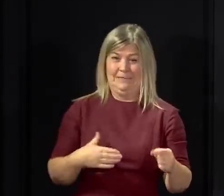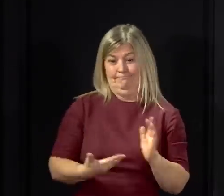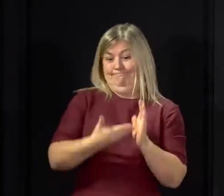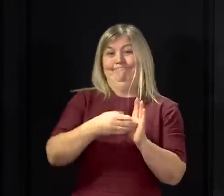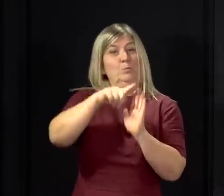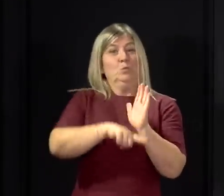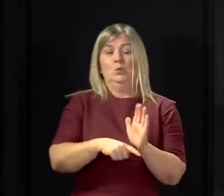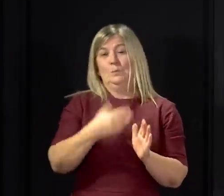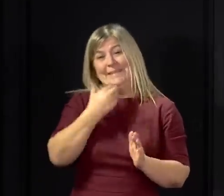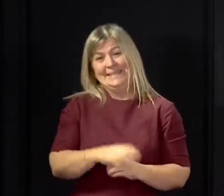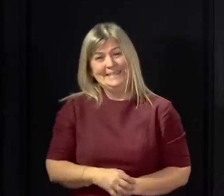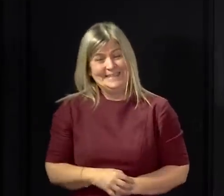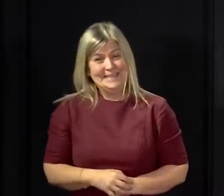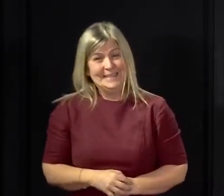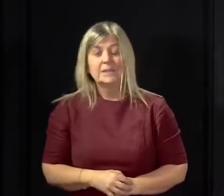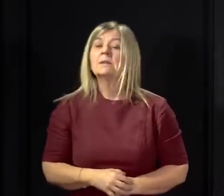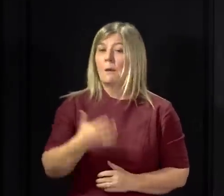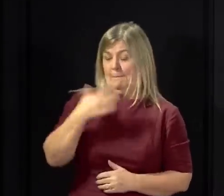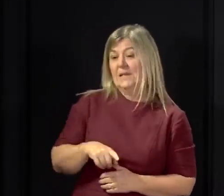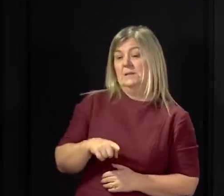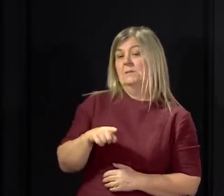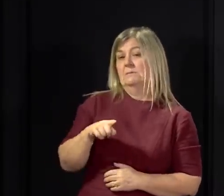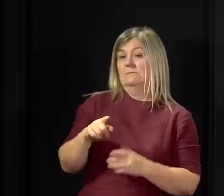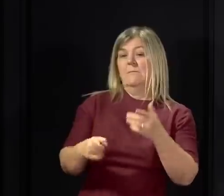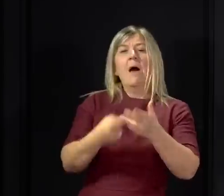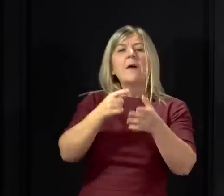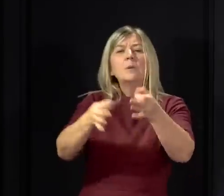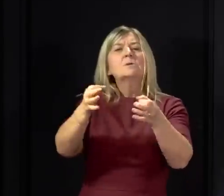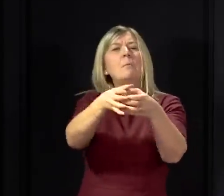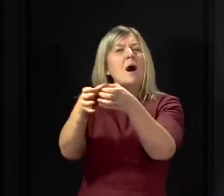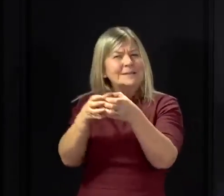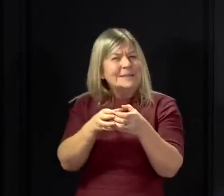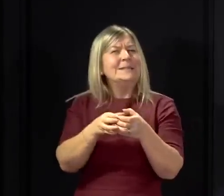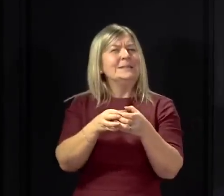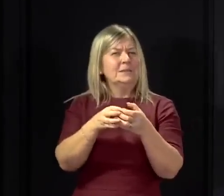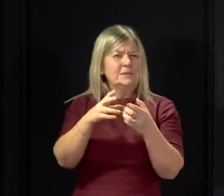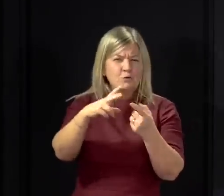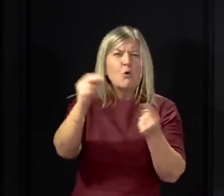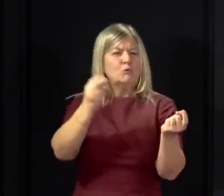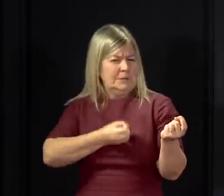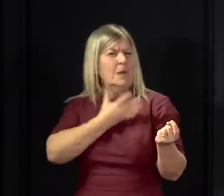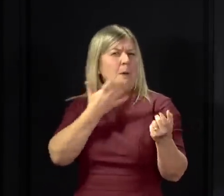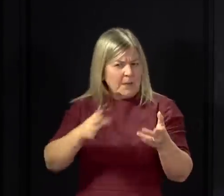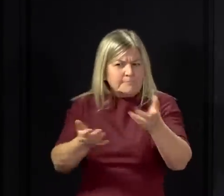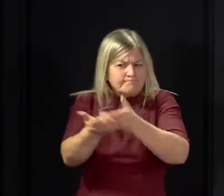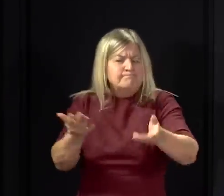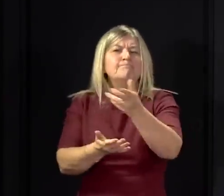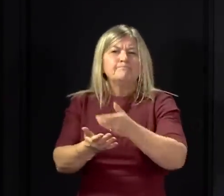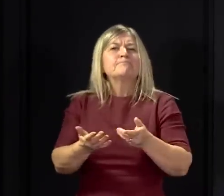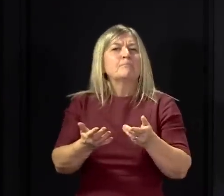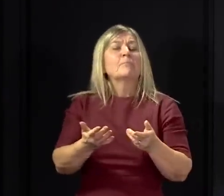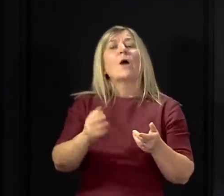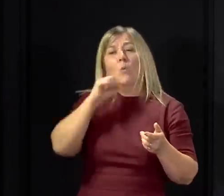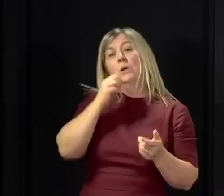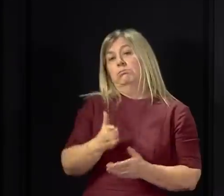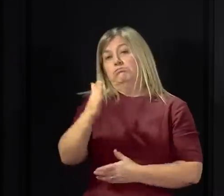outlined today. I briefed the leaders of the opposition parties earlier on. I will set out to Parliament as and when the presiding officer thinks